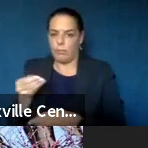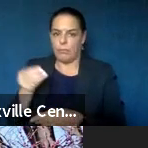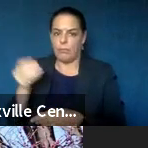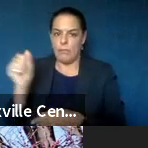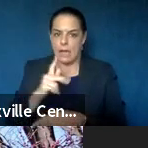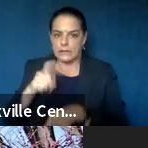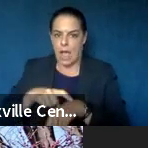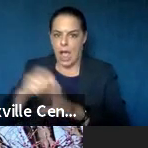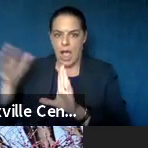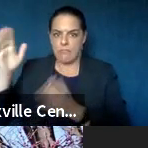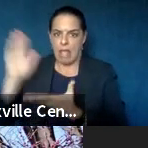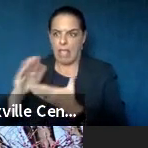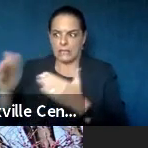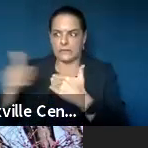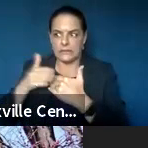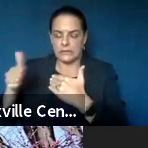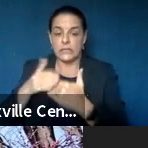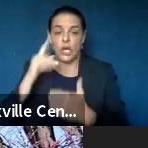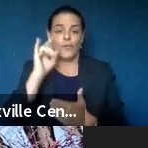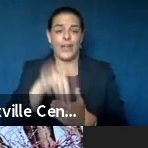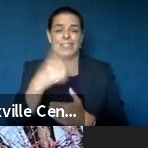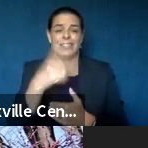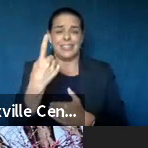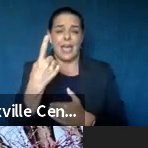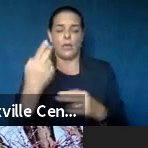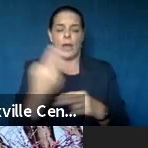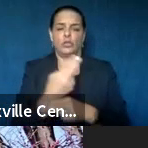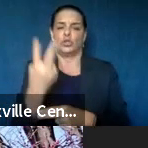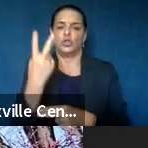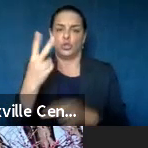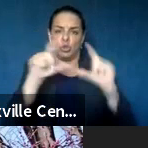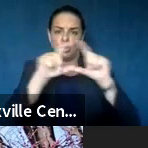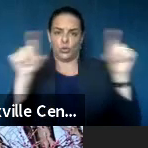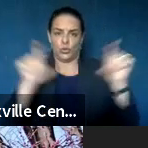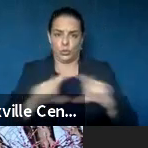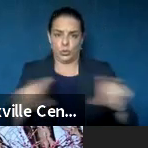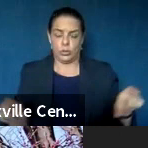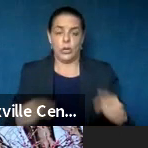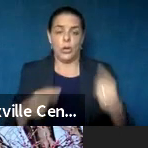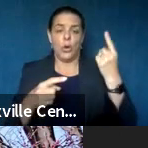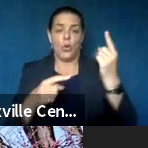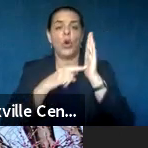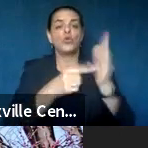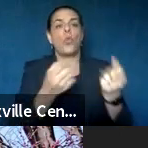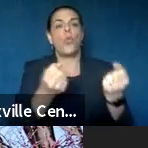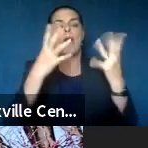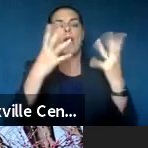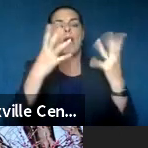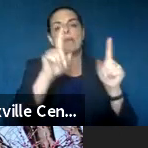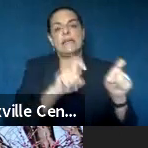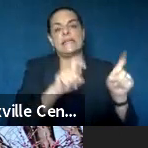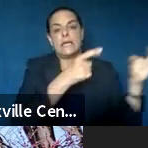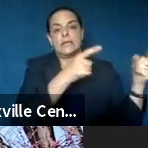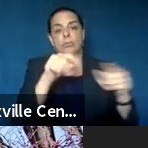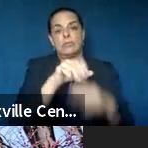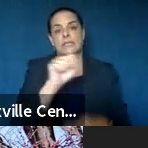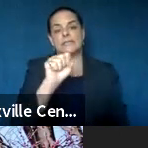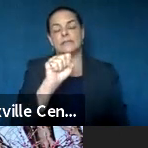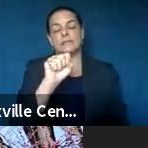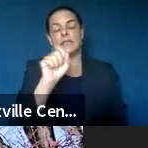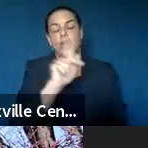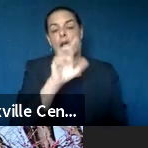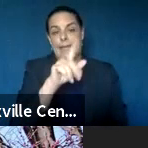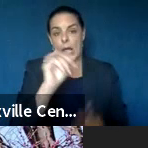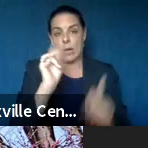time. For this benchmark, we are utilizing 2 bar graphs, one that shows a sample of tests conducted for Knox County residents